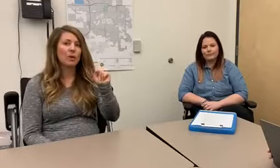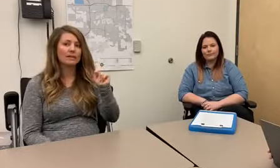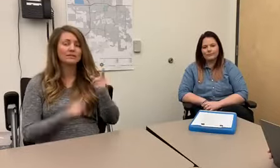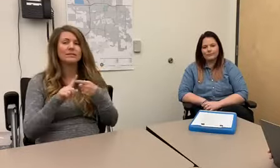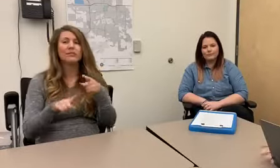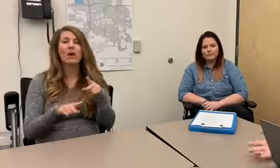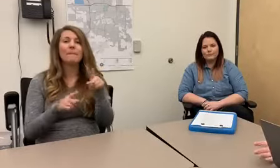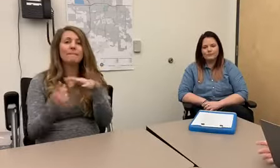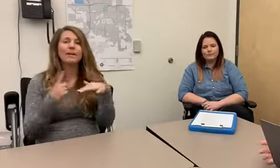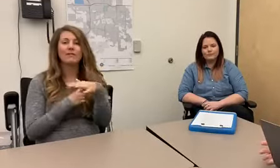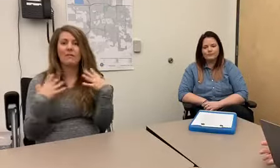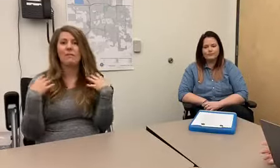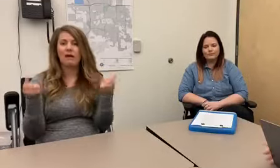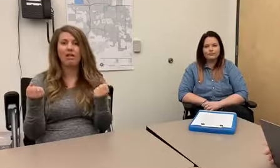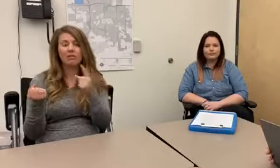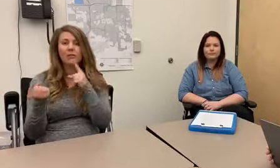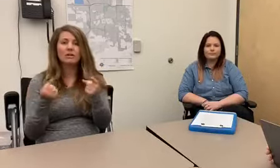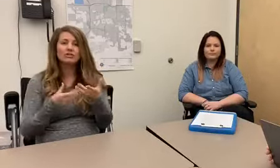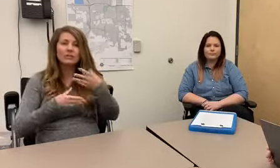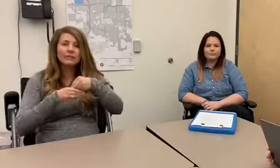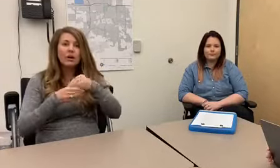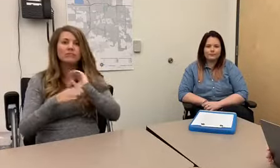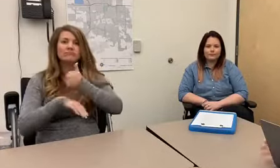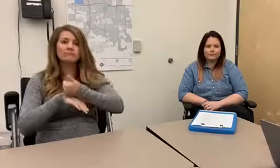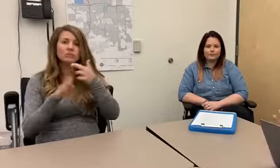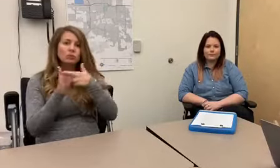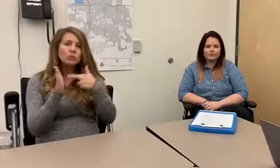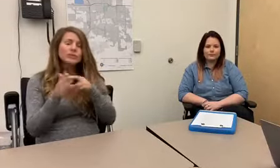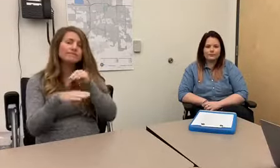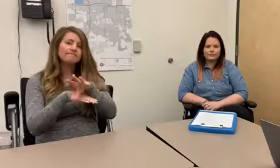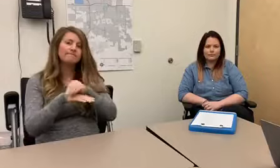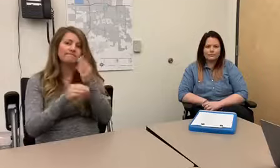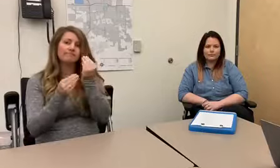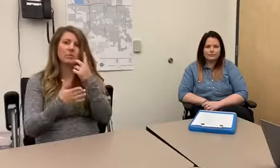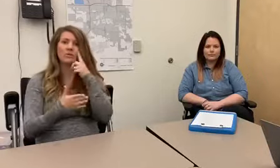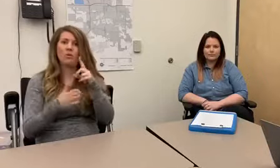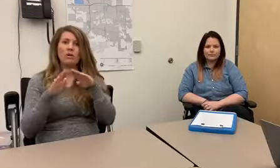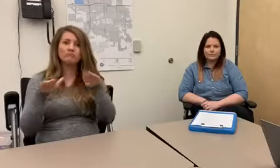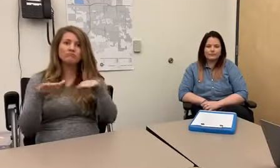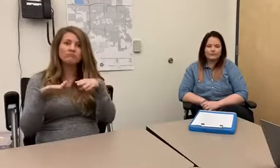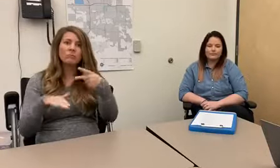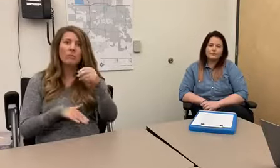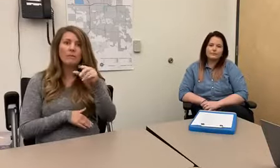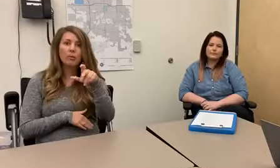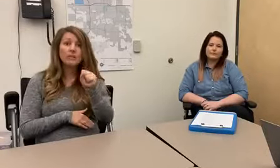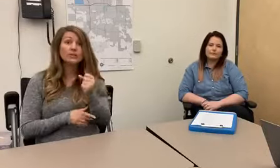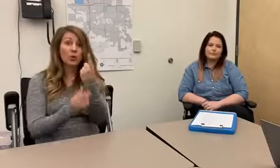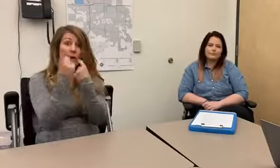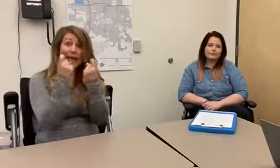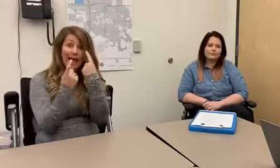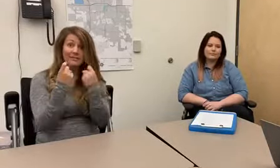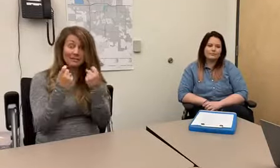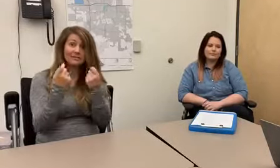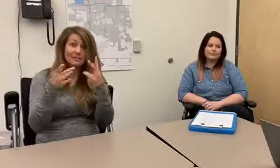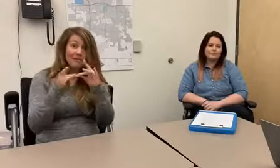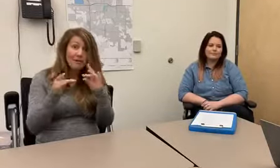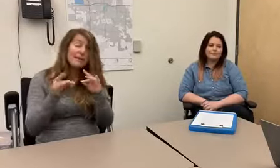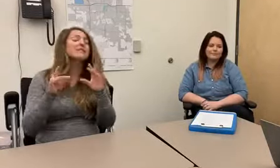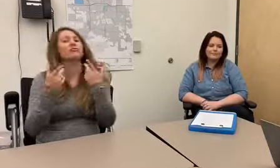put together a lot of these guidelines for pools. So ask your questions in the comments and we will do our best to answer them all. So to start